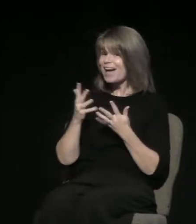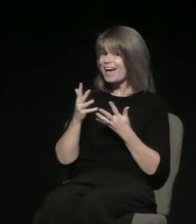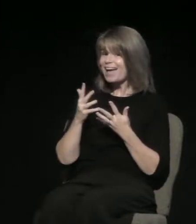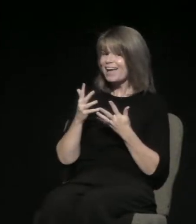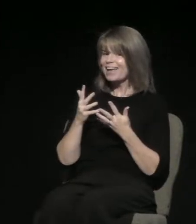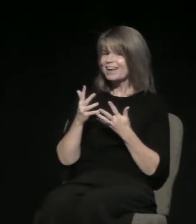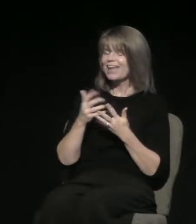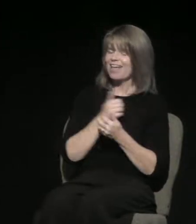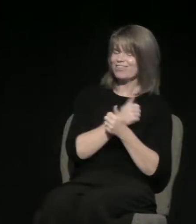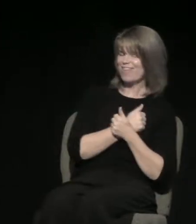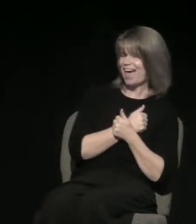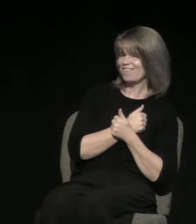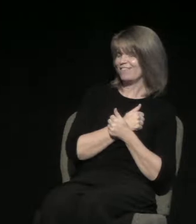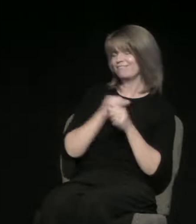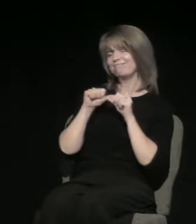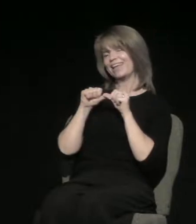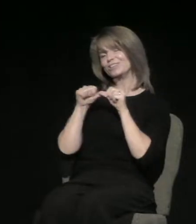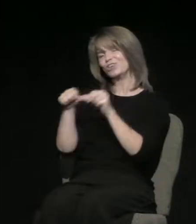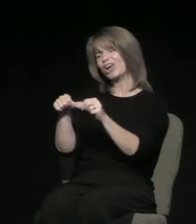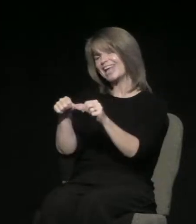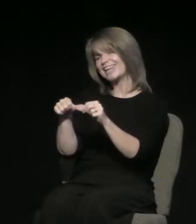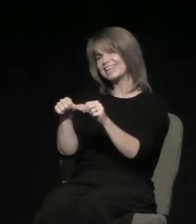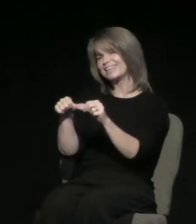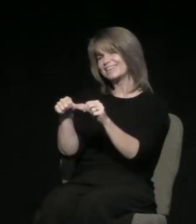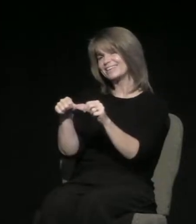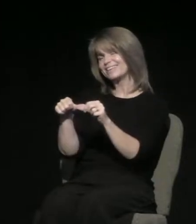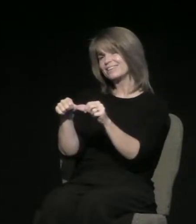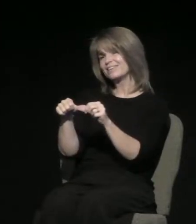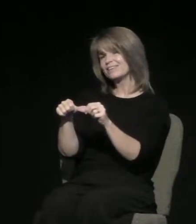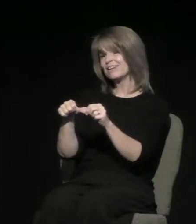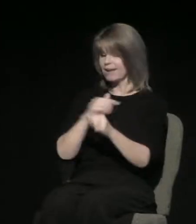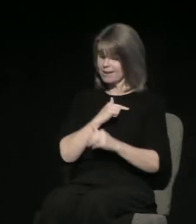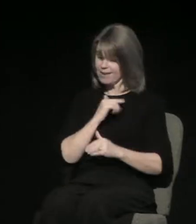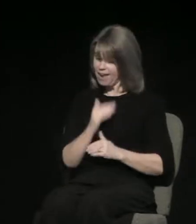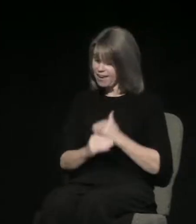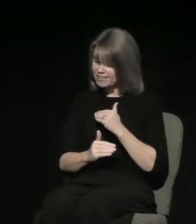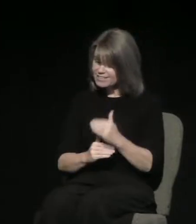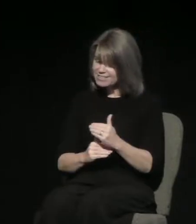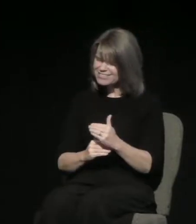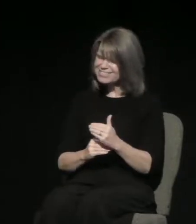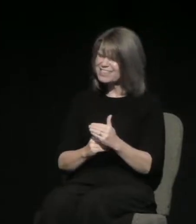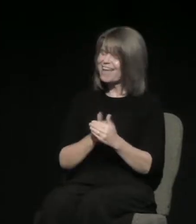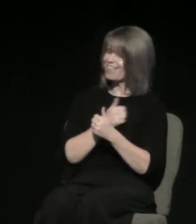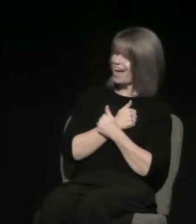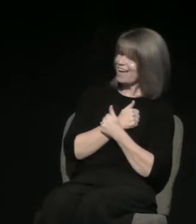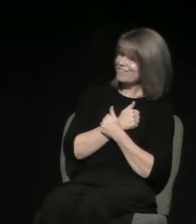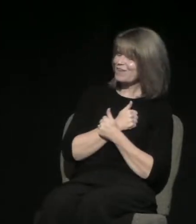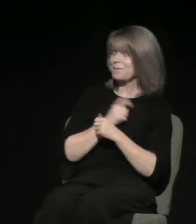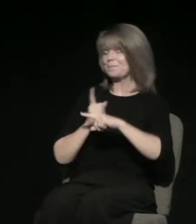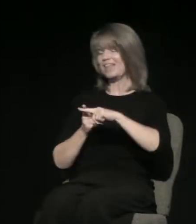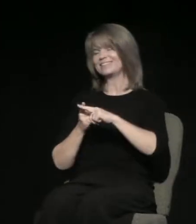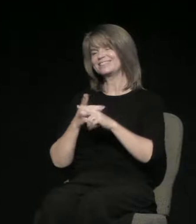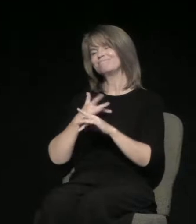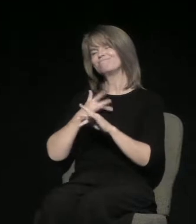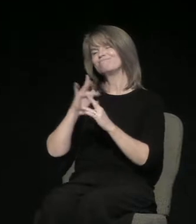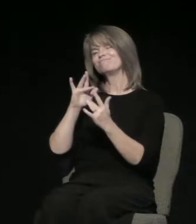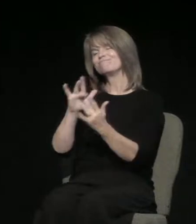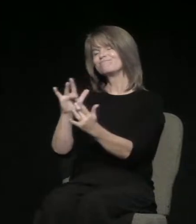Love Enduring Kindness Is Love's Touch